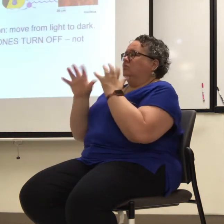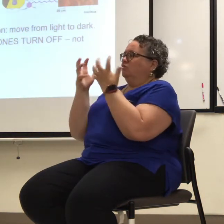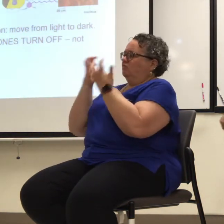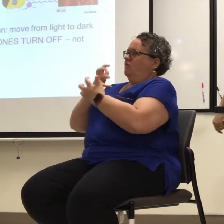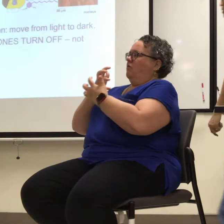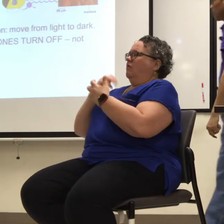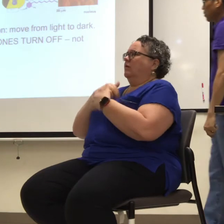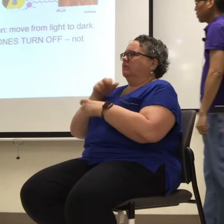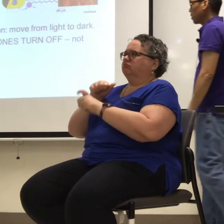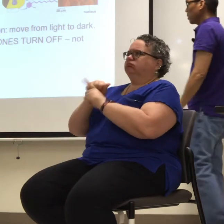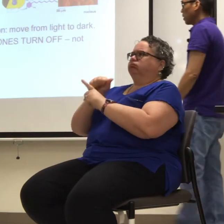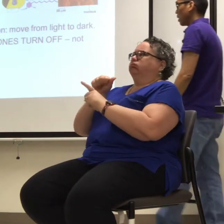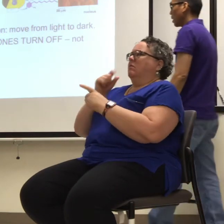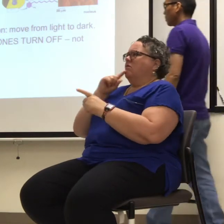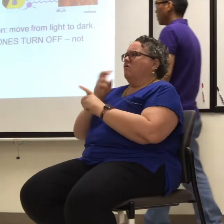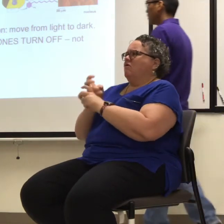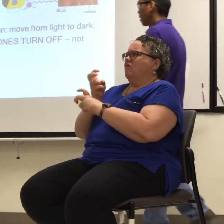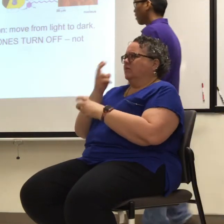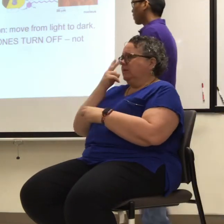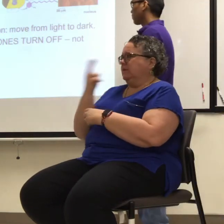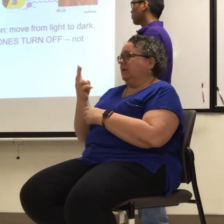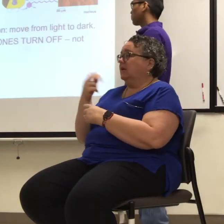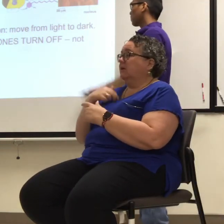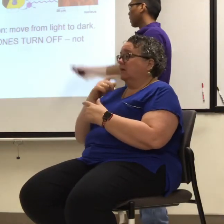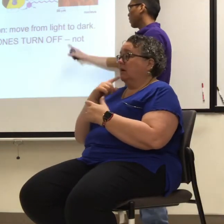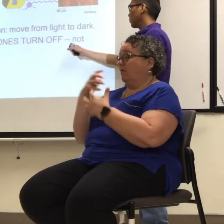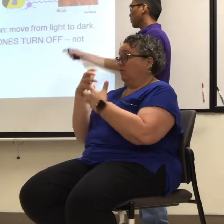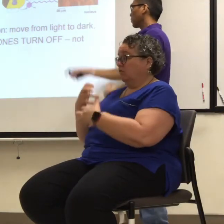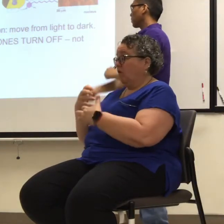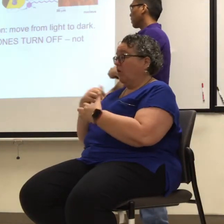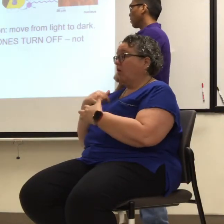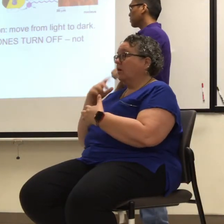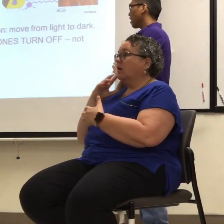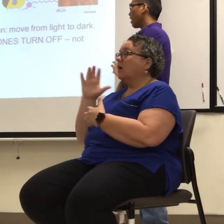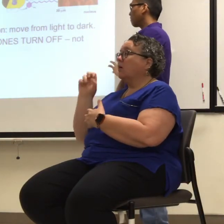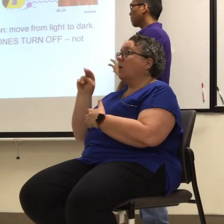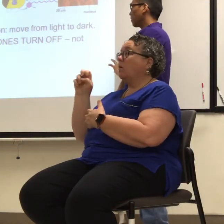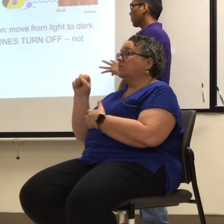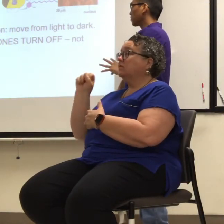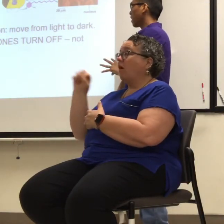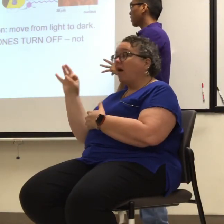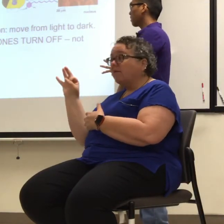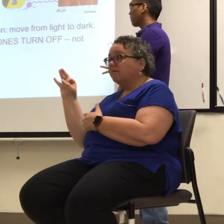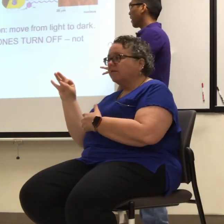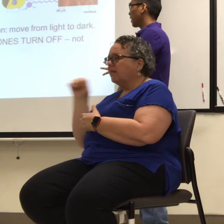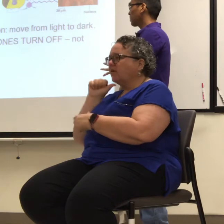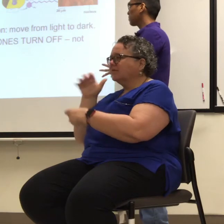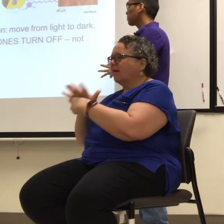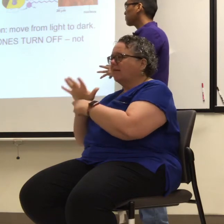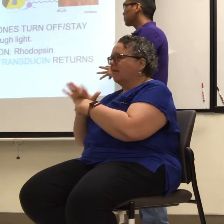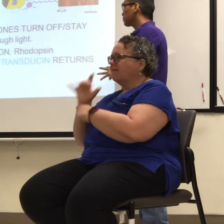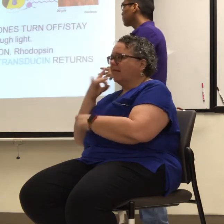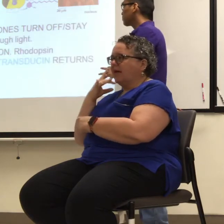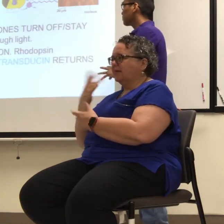environment. And so, in the dark, you turn cones off, there's not enough